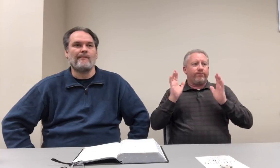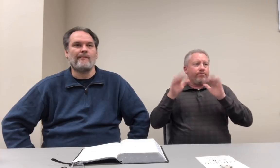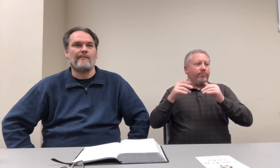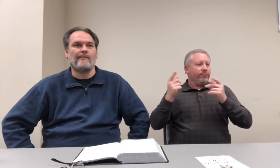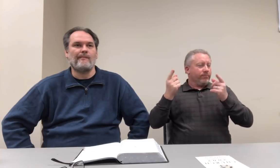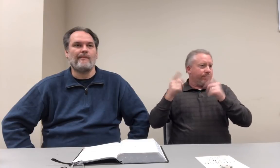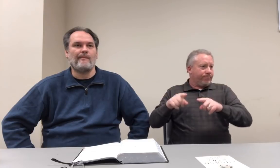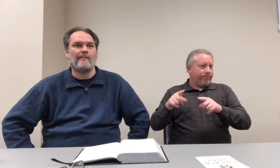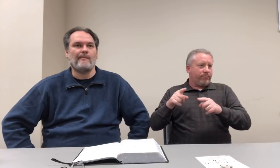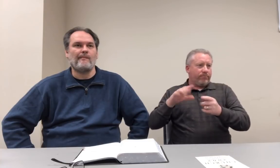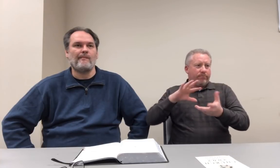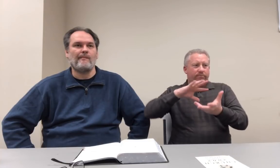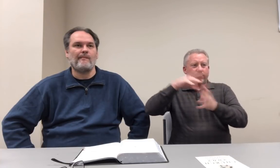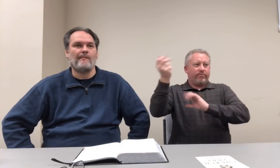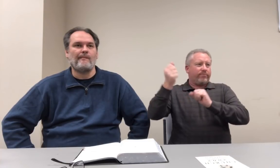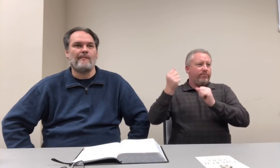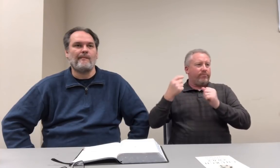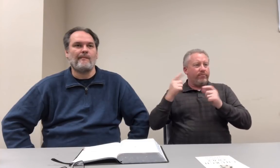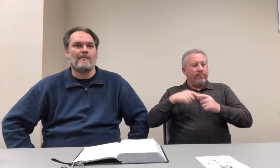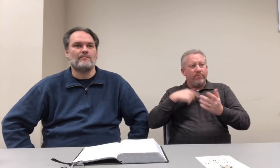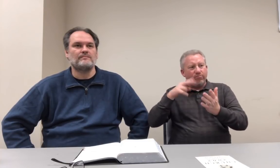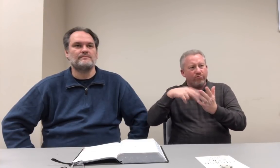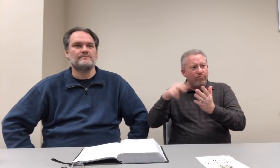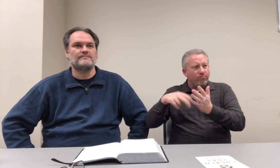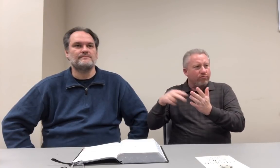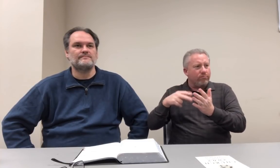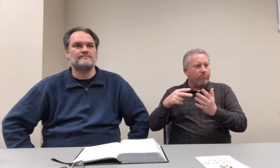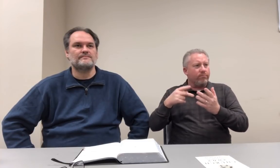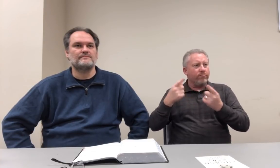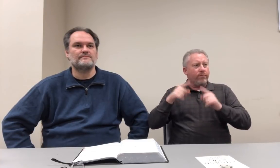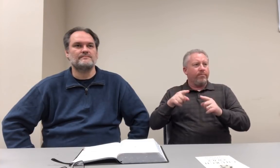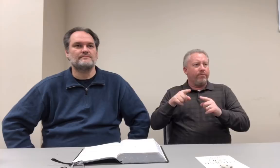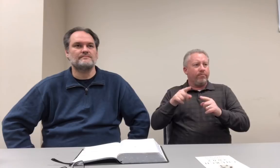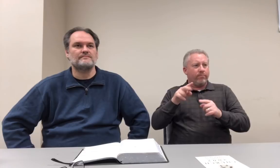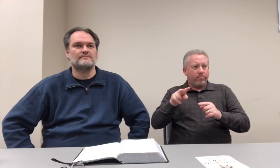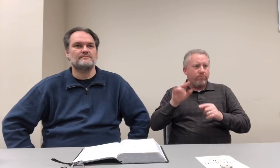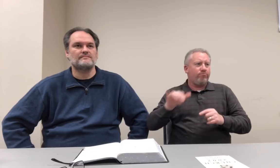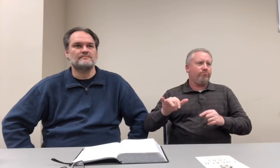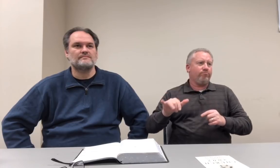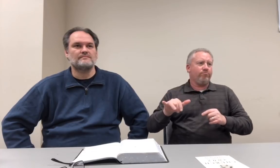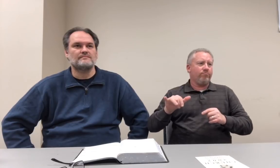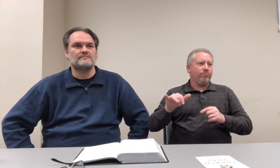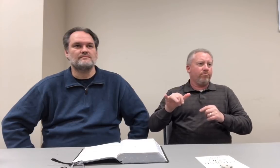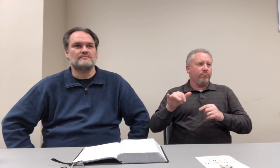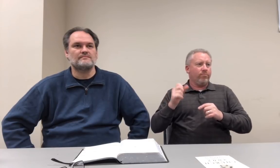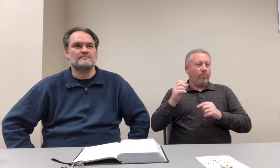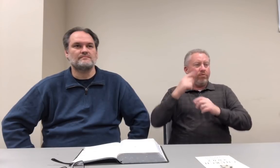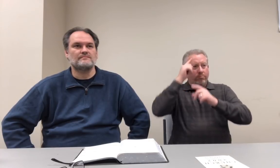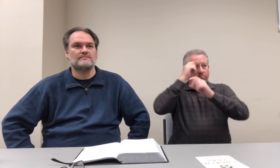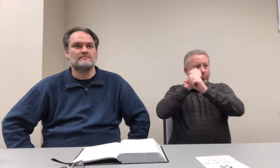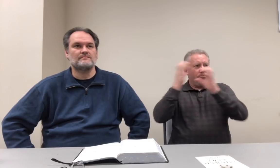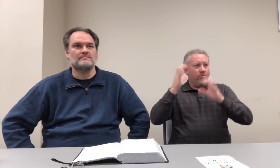consumption. So that is the divine nature assumed of human